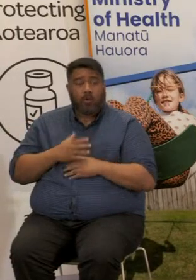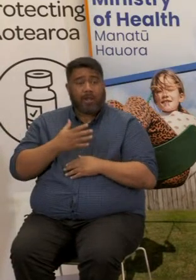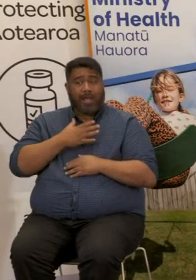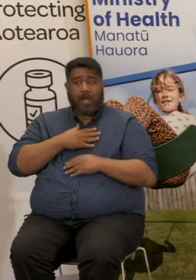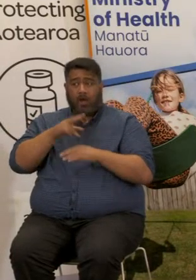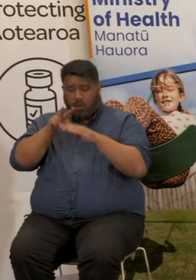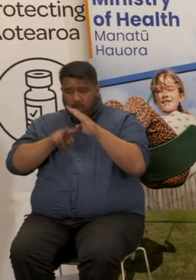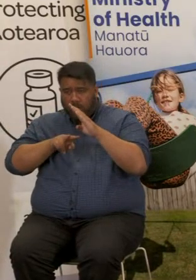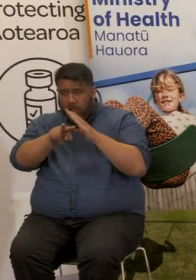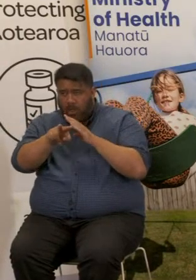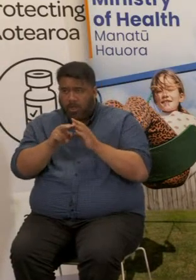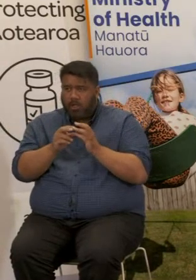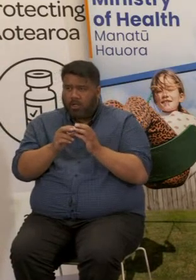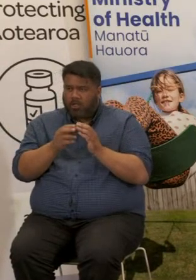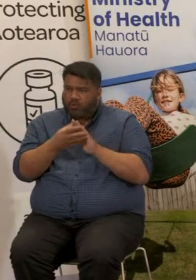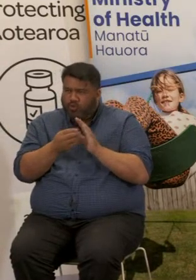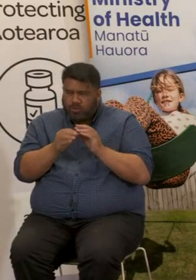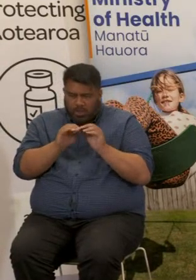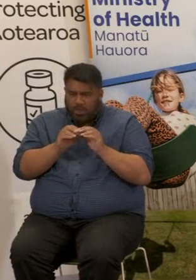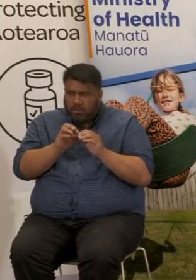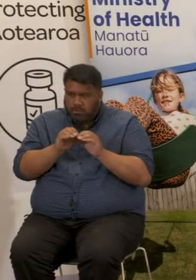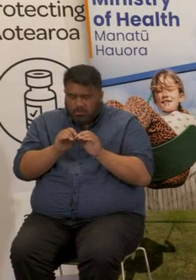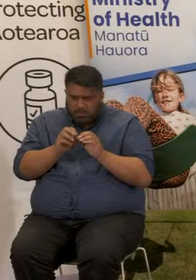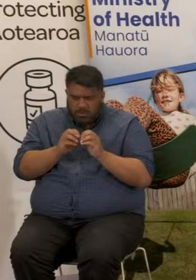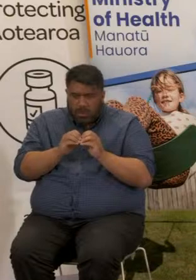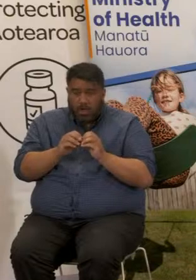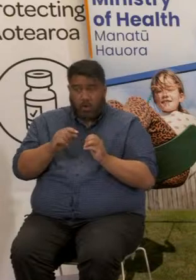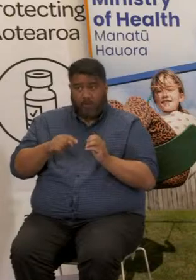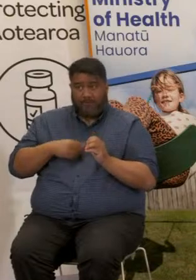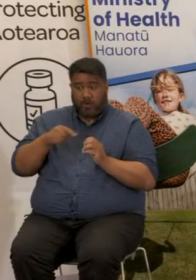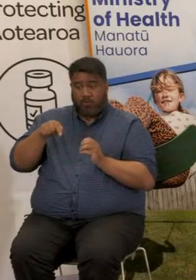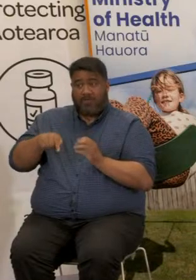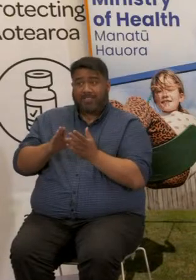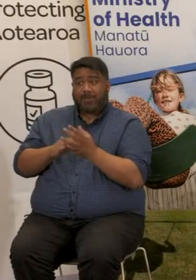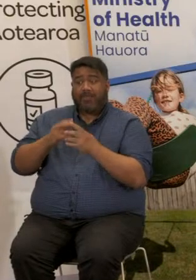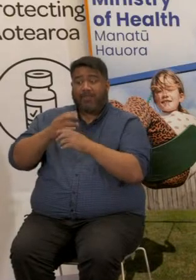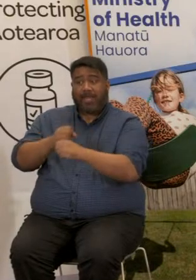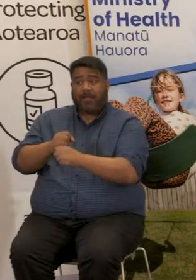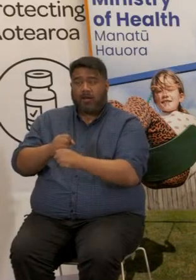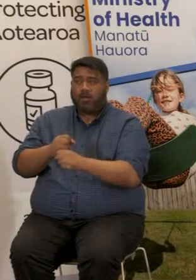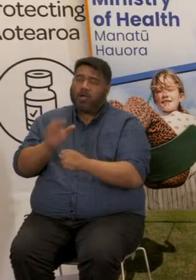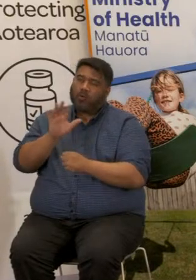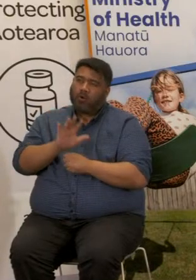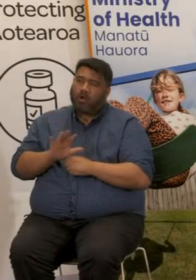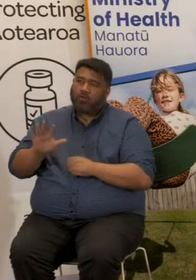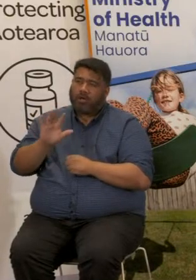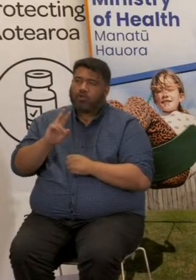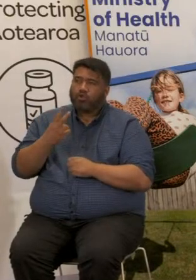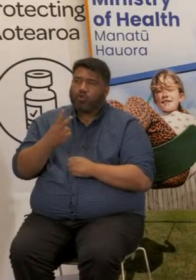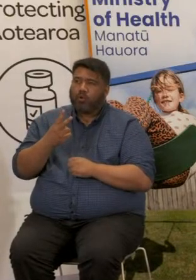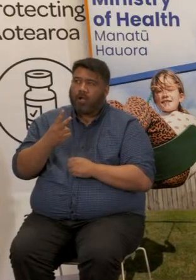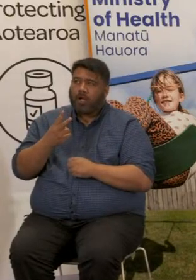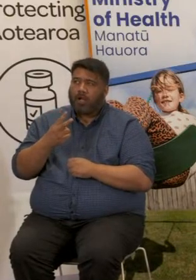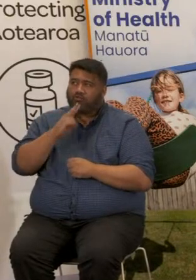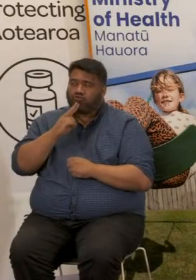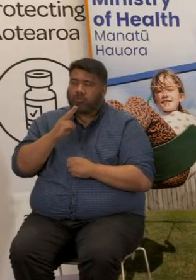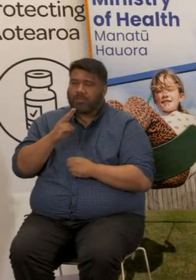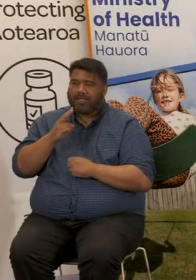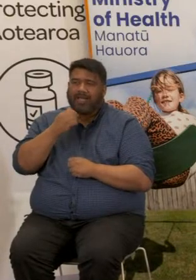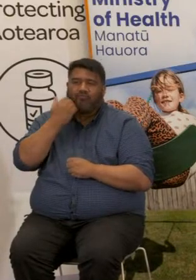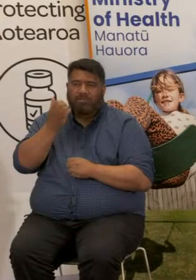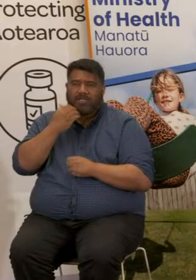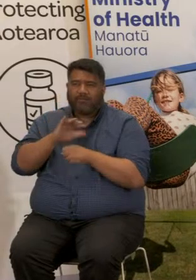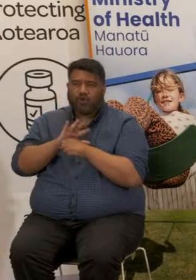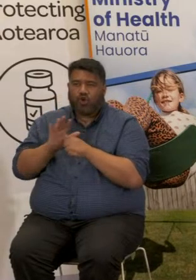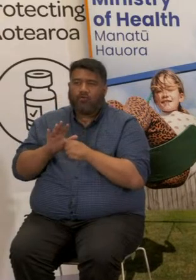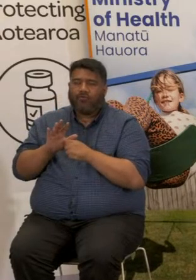that by the end of this month, we're expecting in Auckland around 200 cases a day on average over a